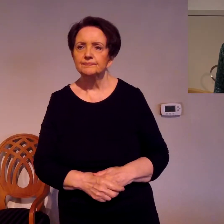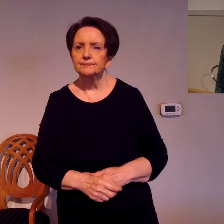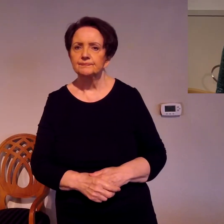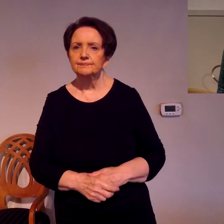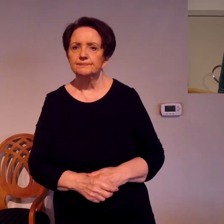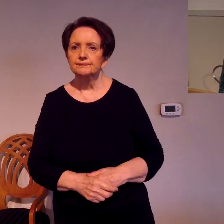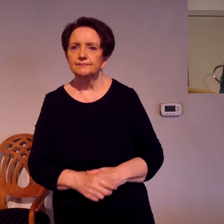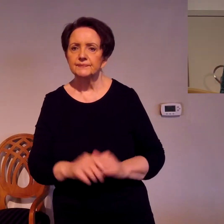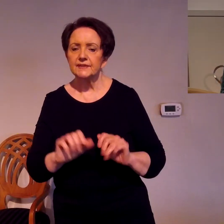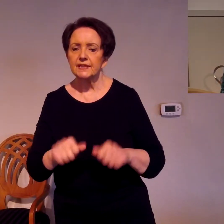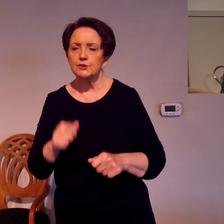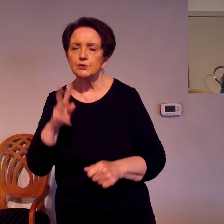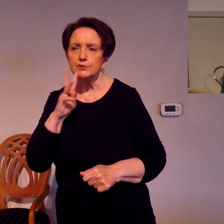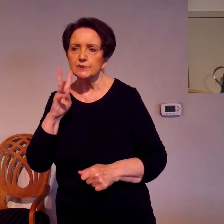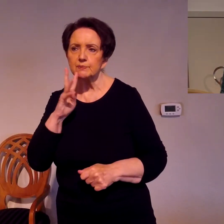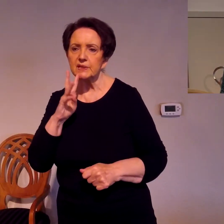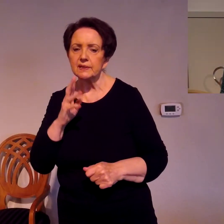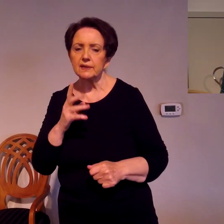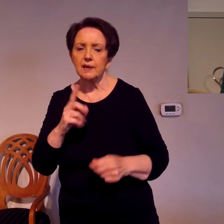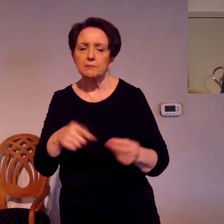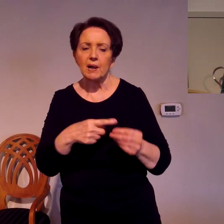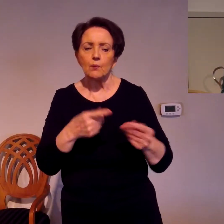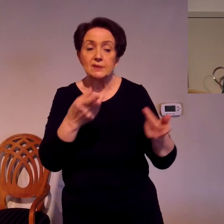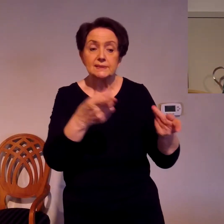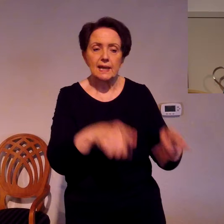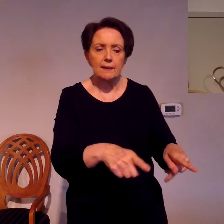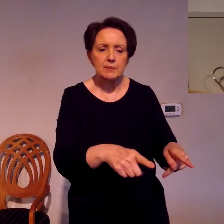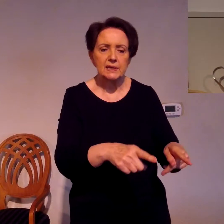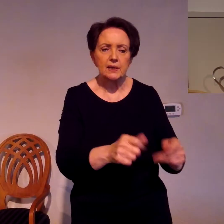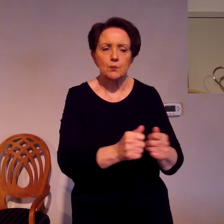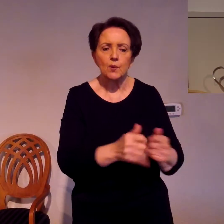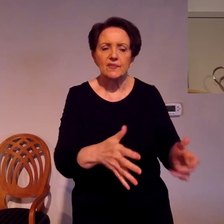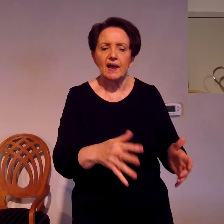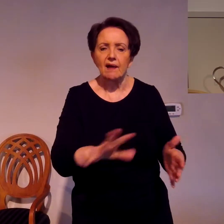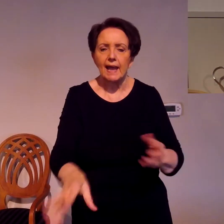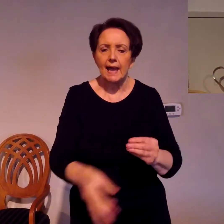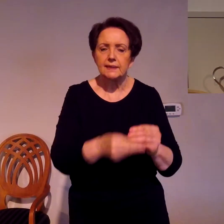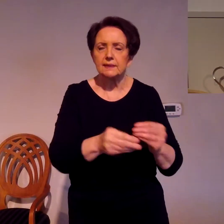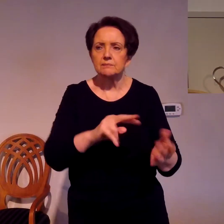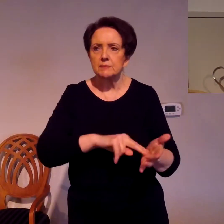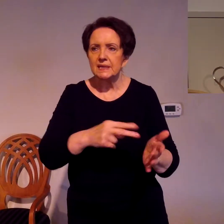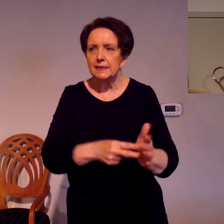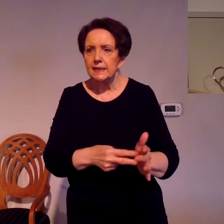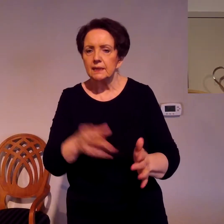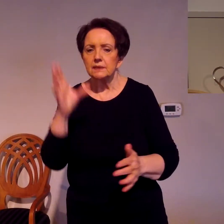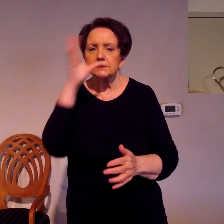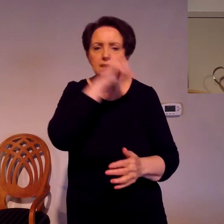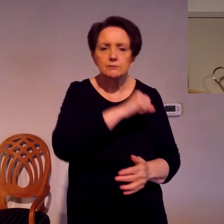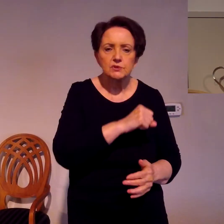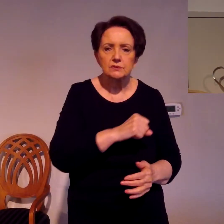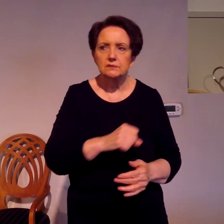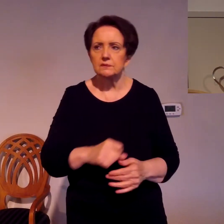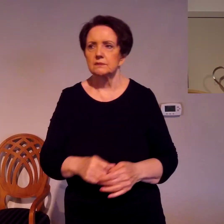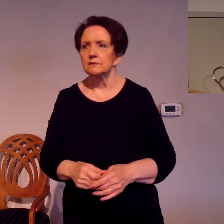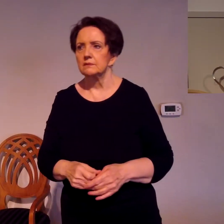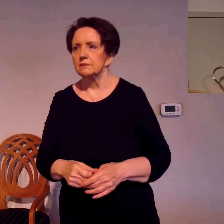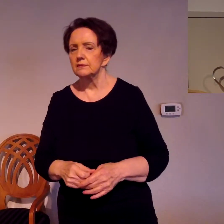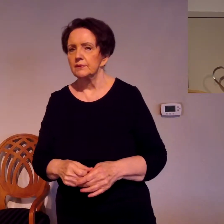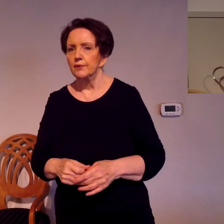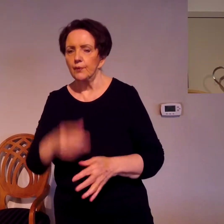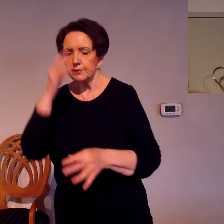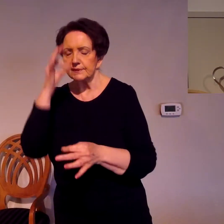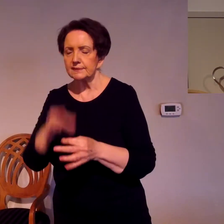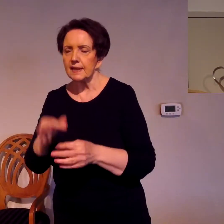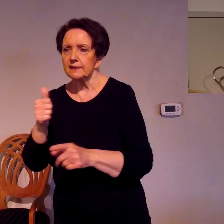Can you speak about what's going on without adding meaning or assumptions or drawing conclusions? Can